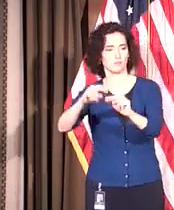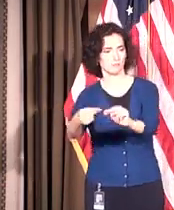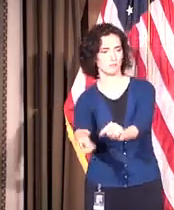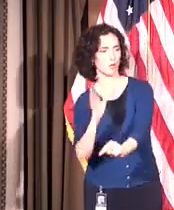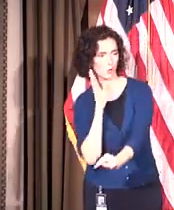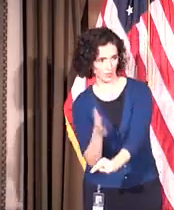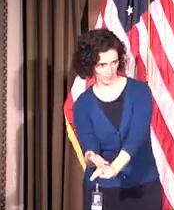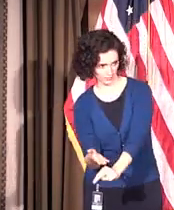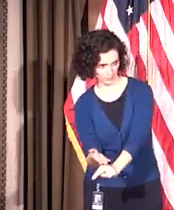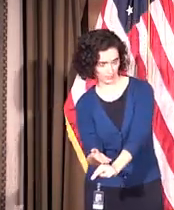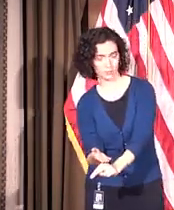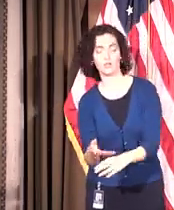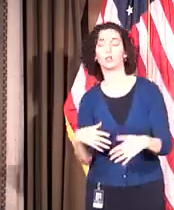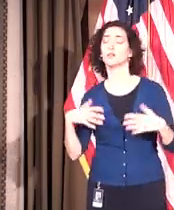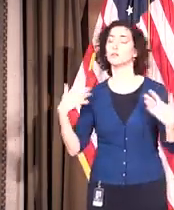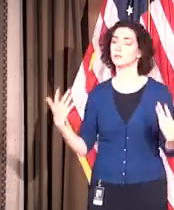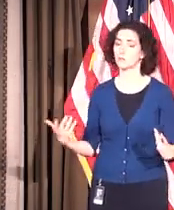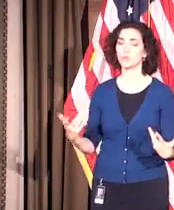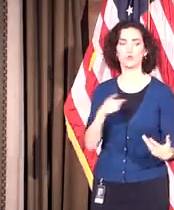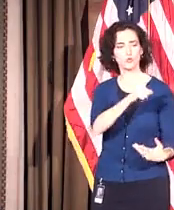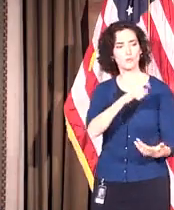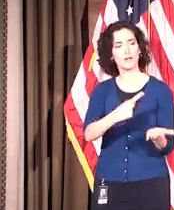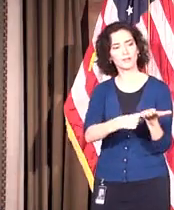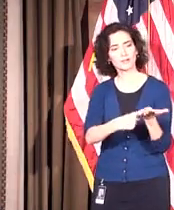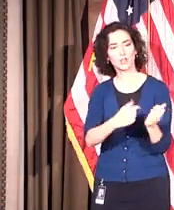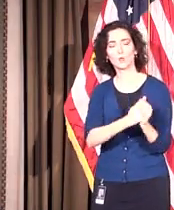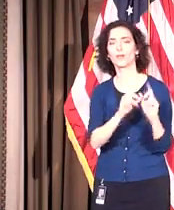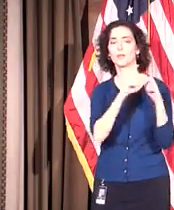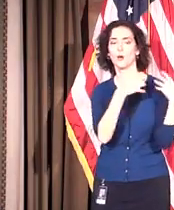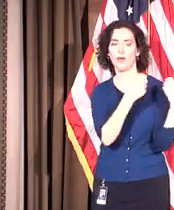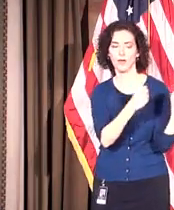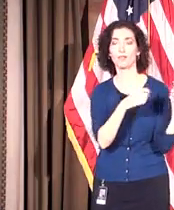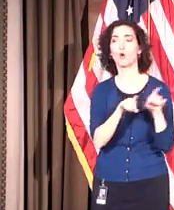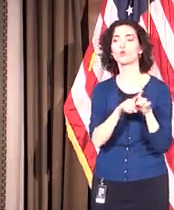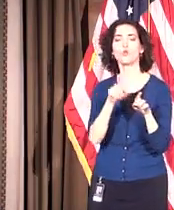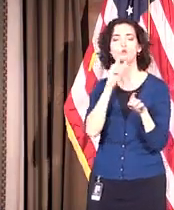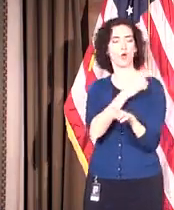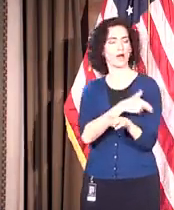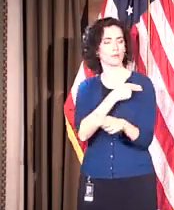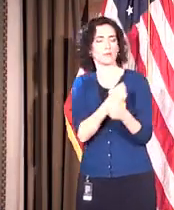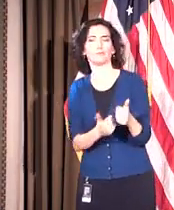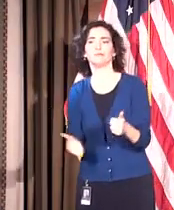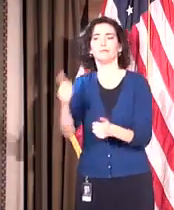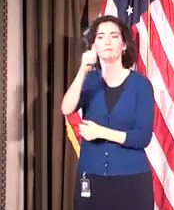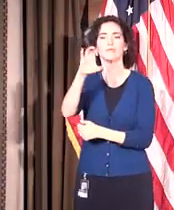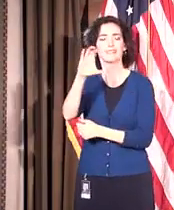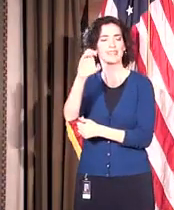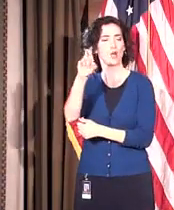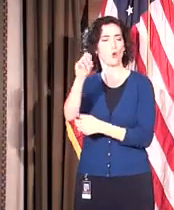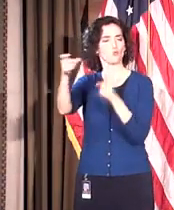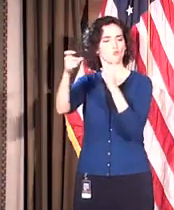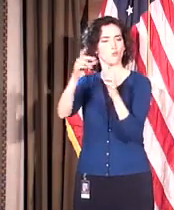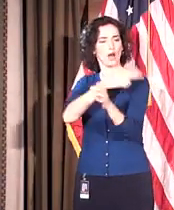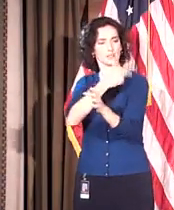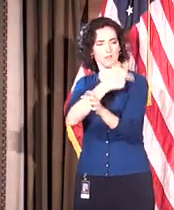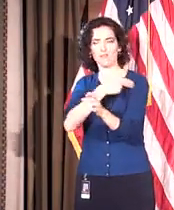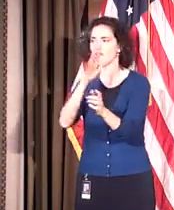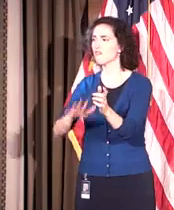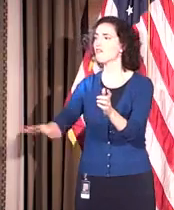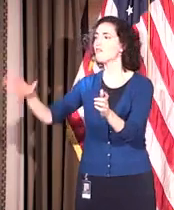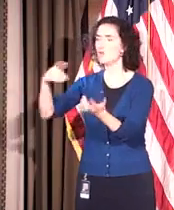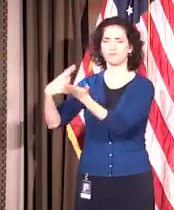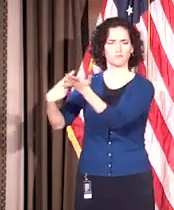but also the hospital CEOs and medical directors from around the state as to what they're seeing. And we really don't want to get there. And the good news